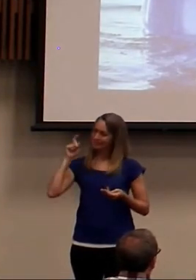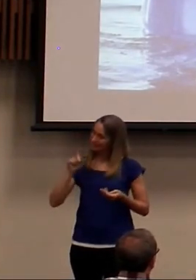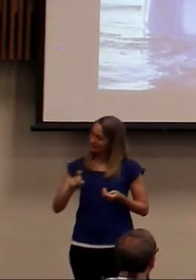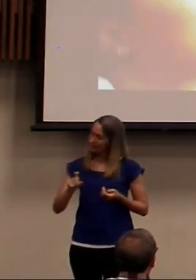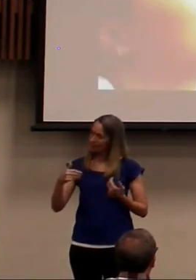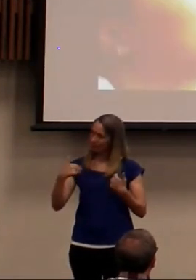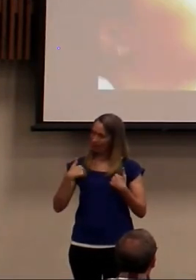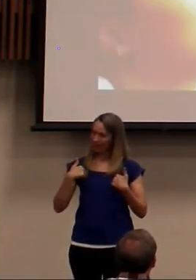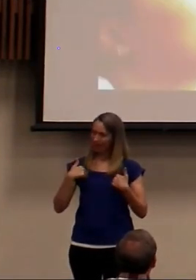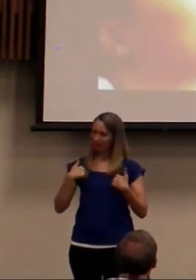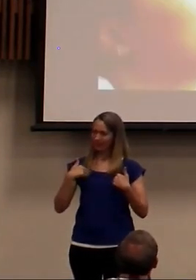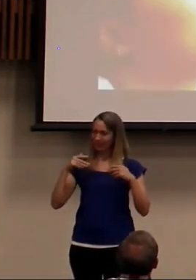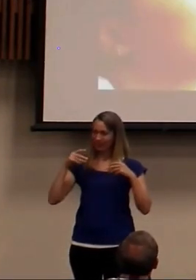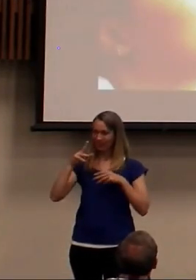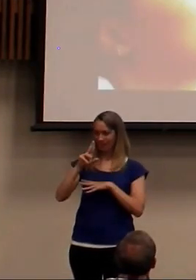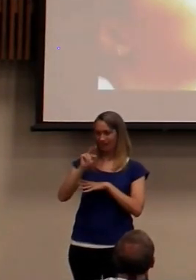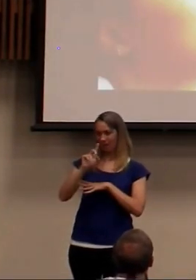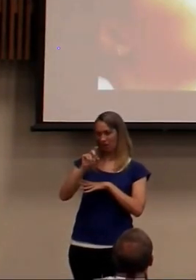an under rower.